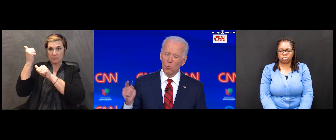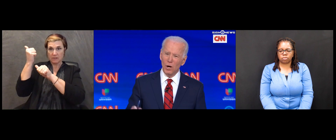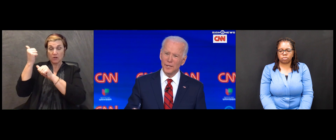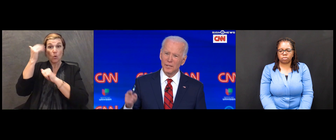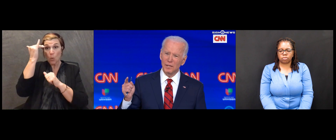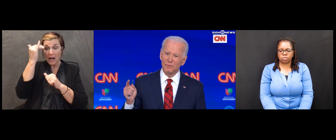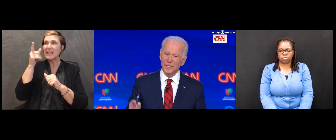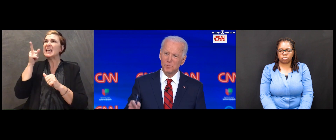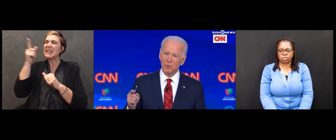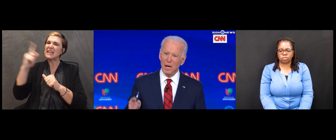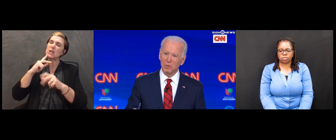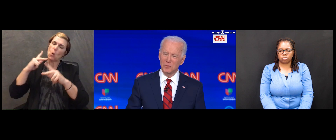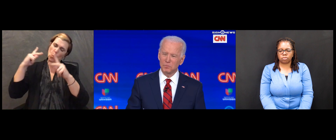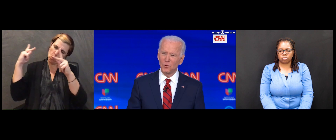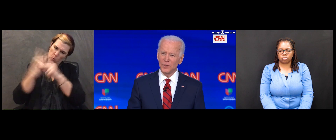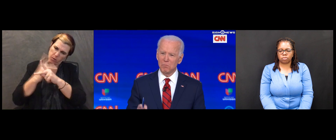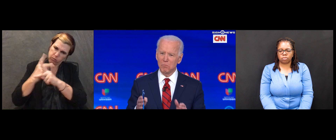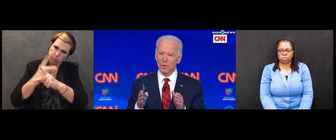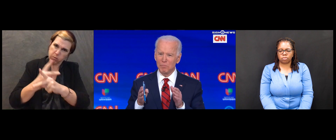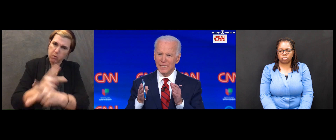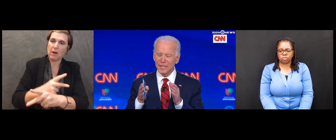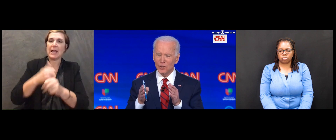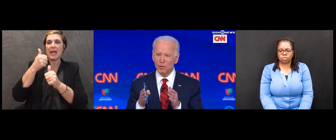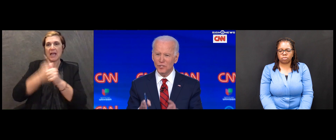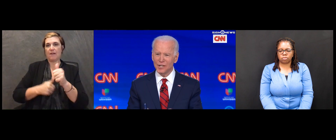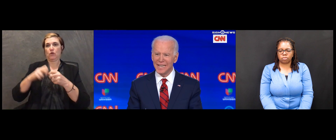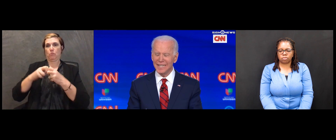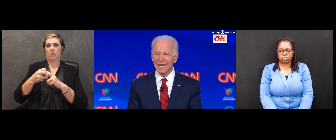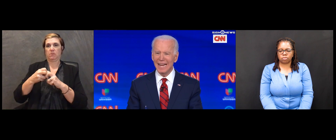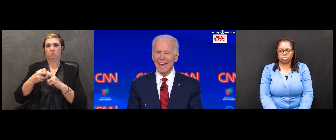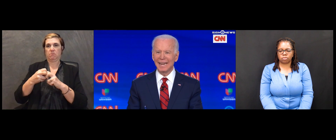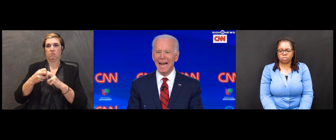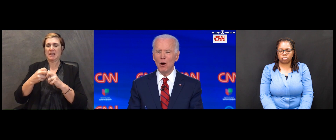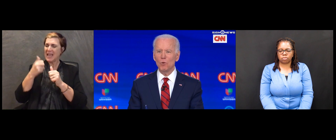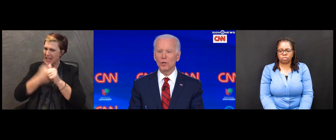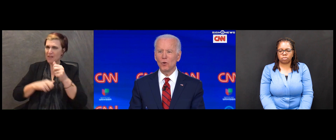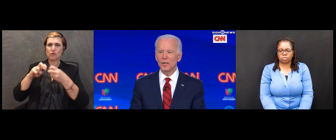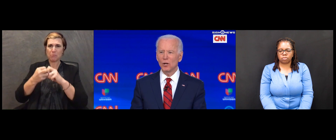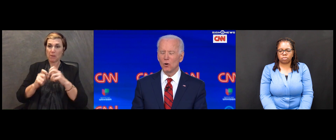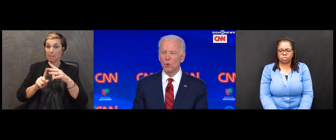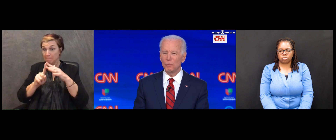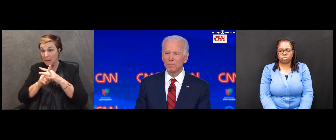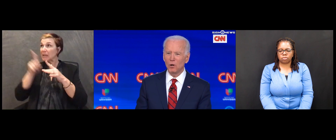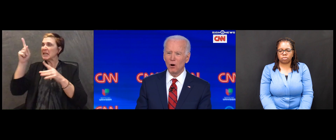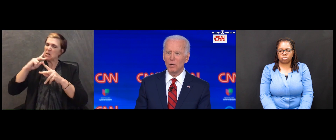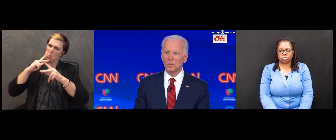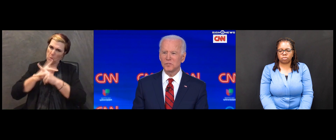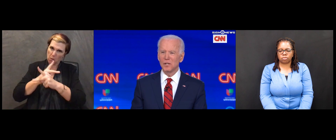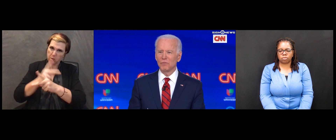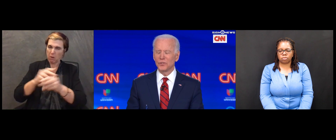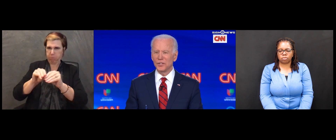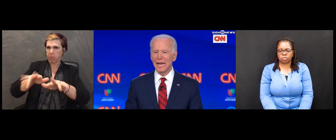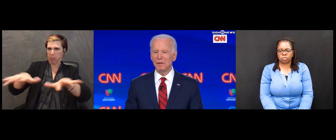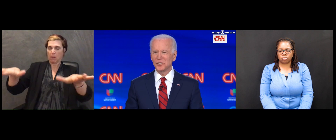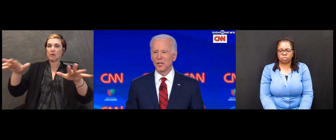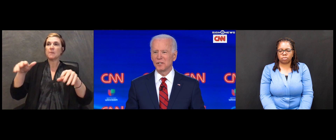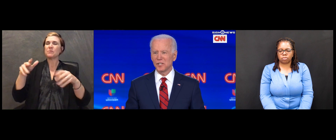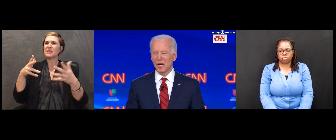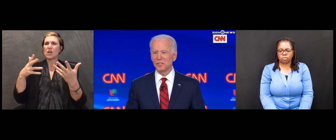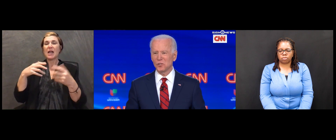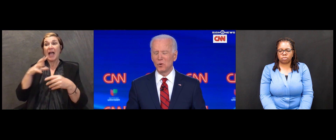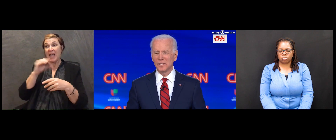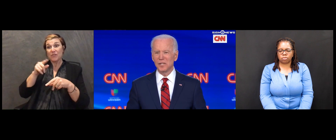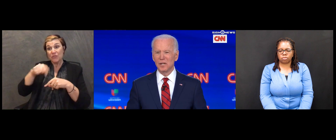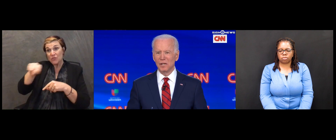single one of these problems, both the immediate urgent need and how we're going to hold people harmless for the damage done